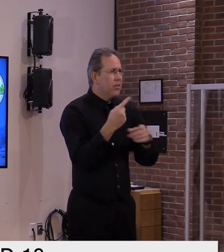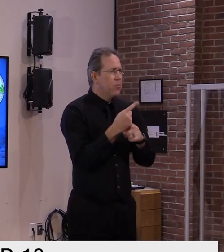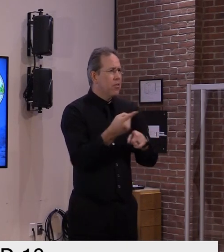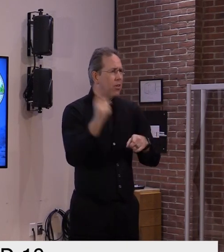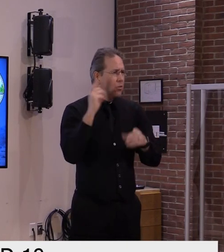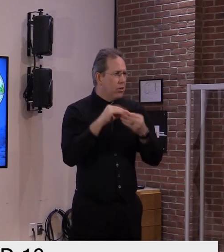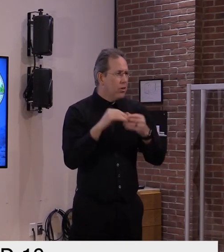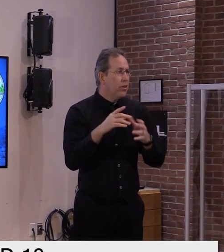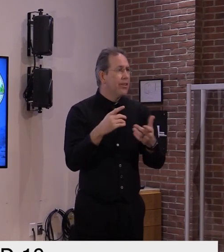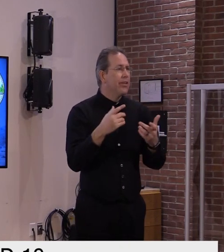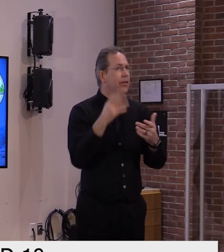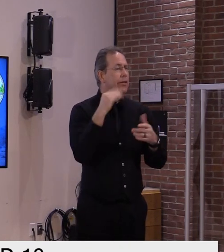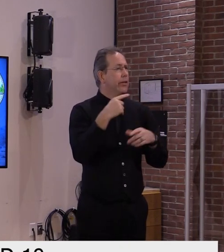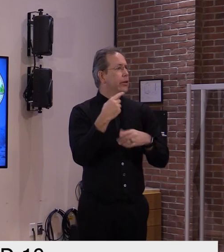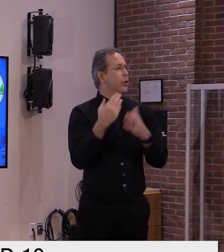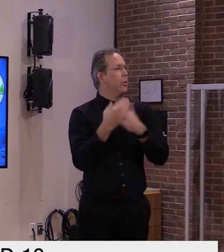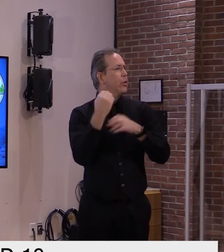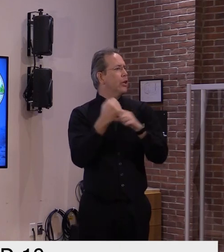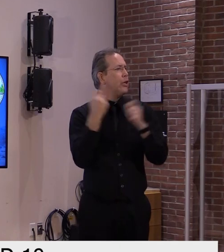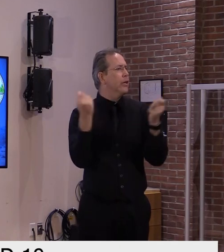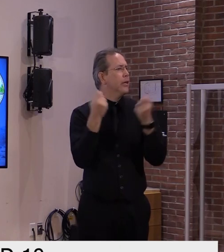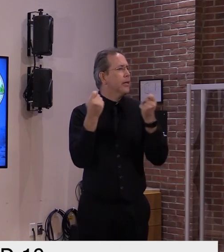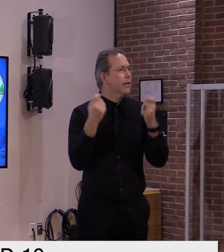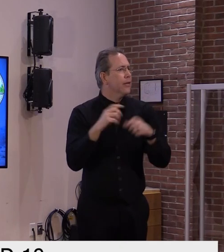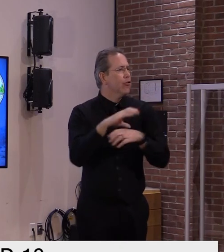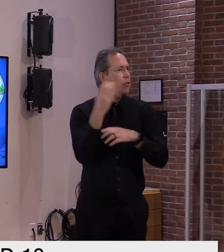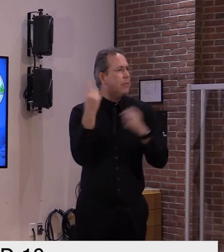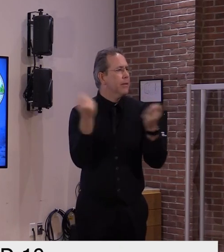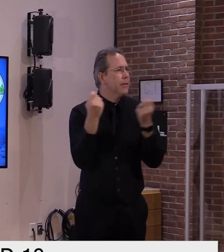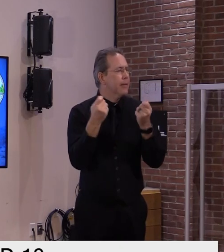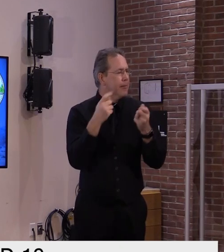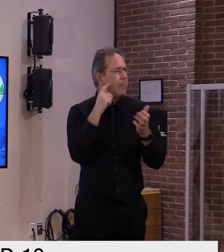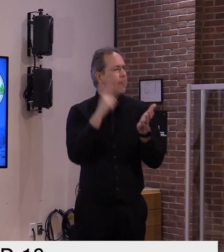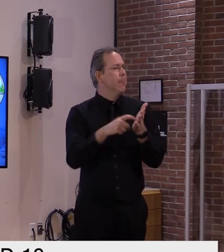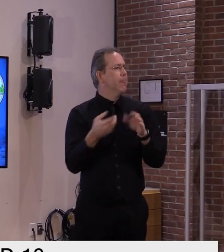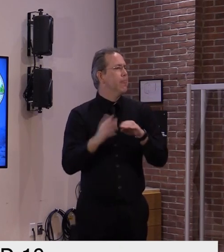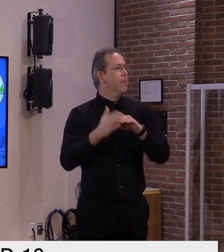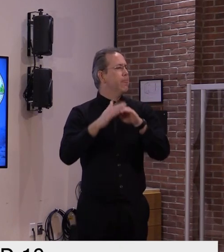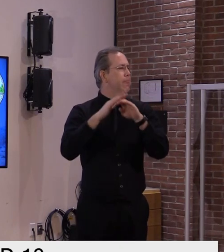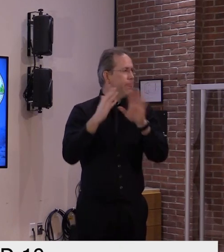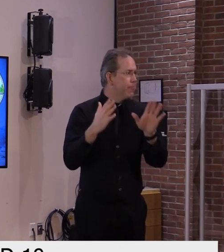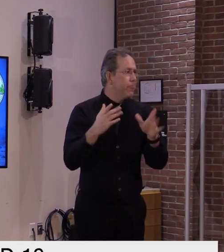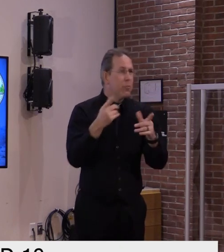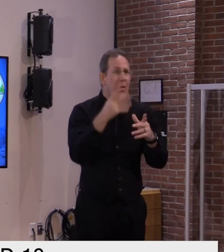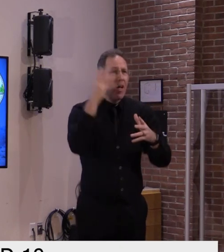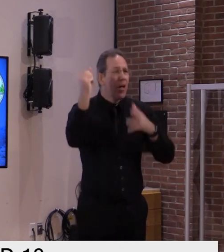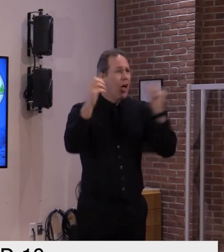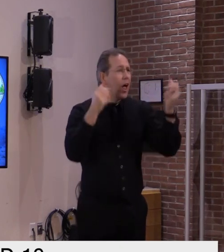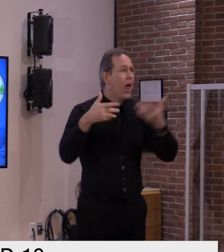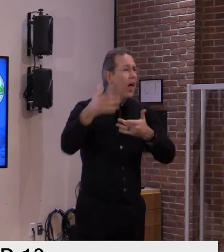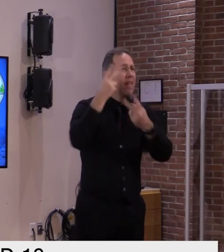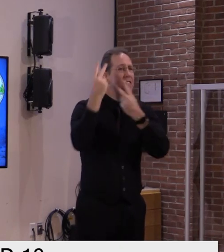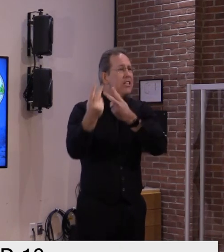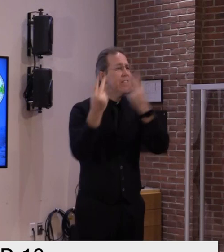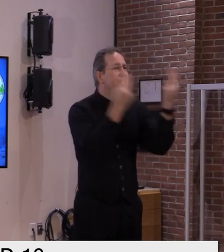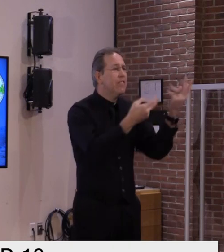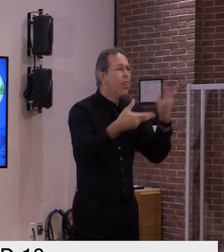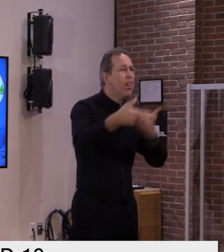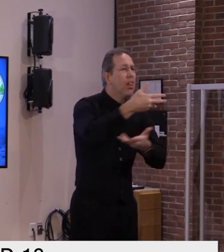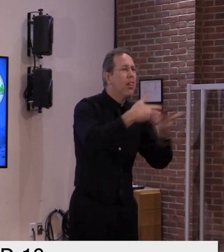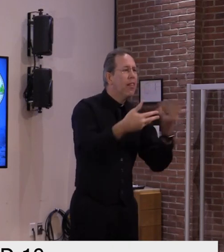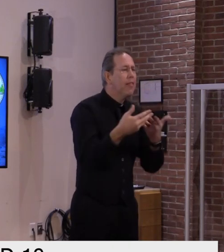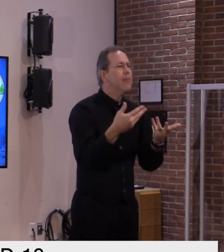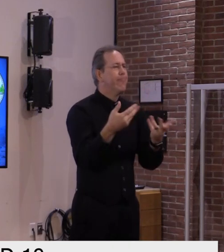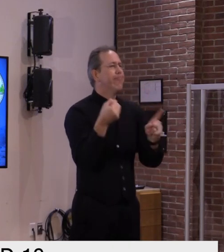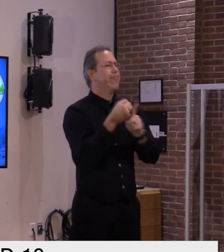most notably post-Christmas, when more people were more likely to travel and gather with others. We saw this uptick